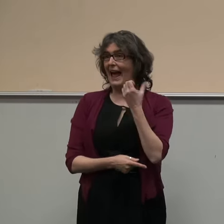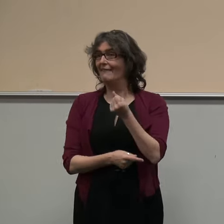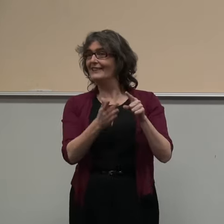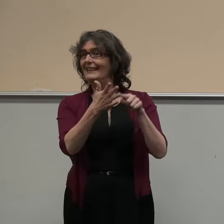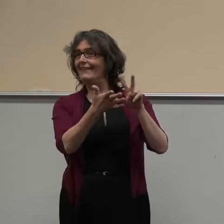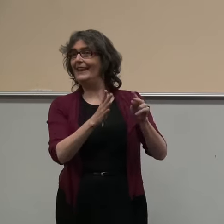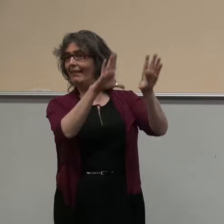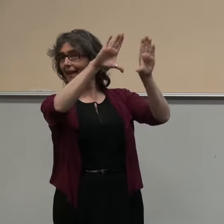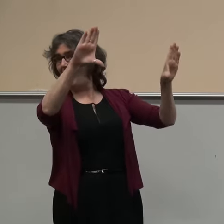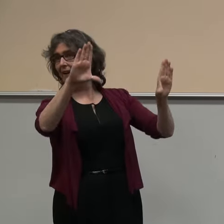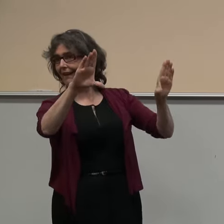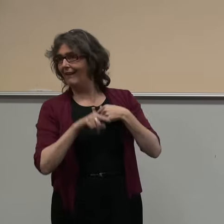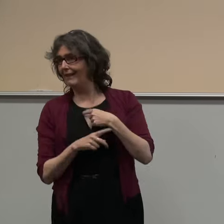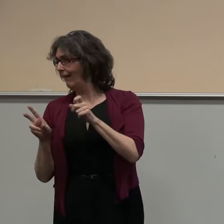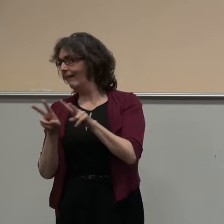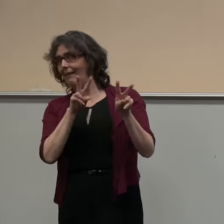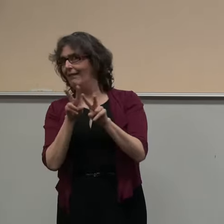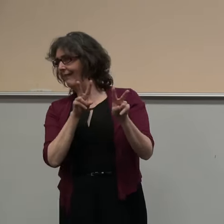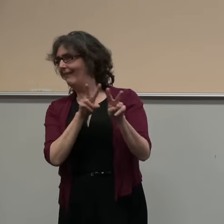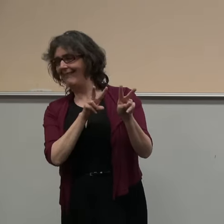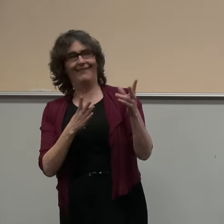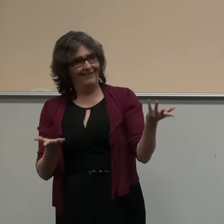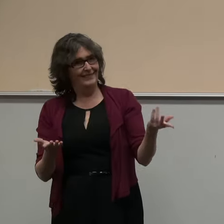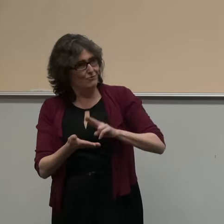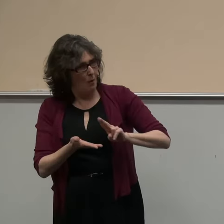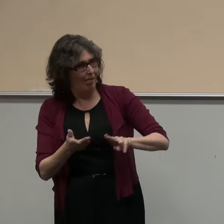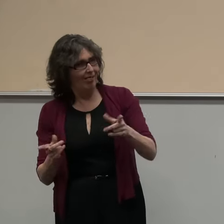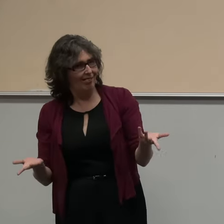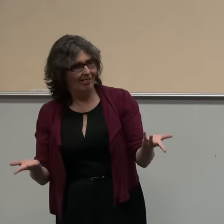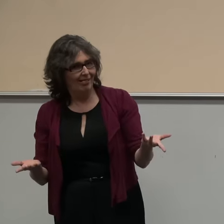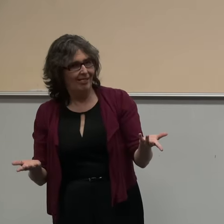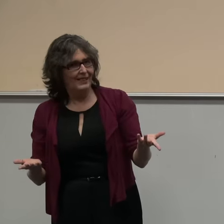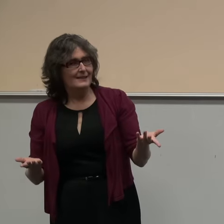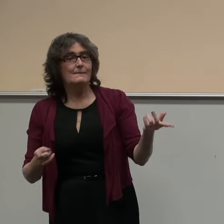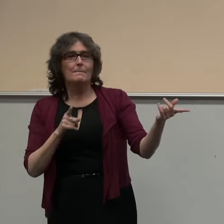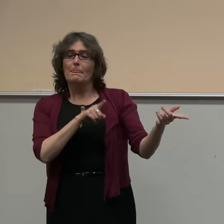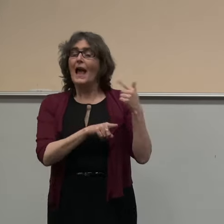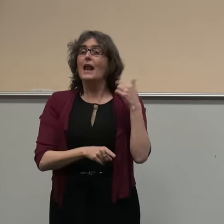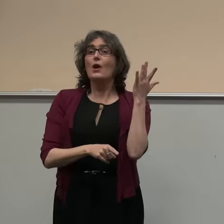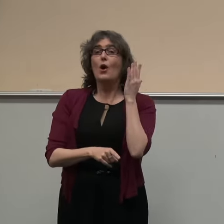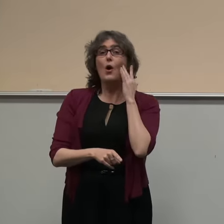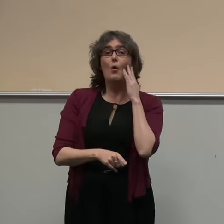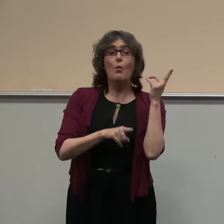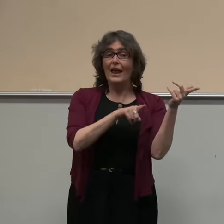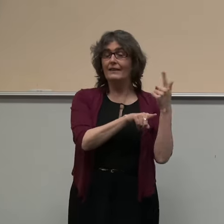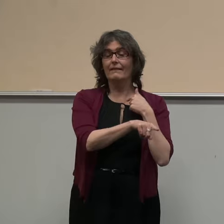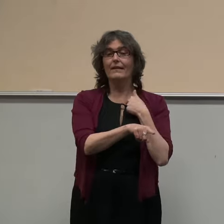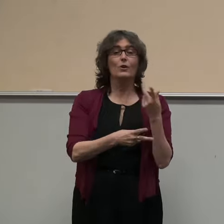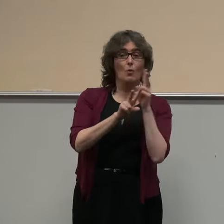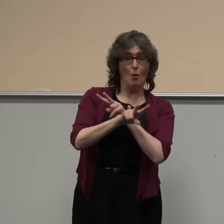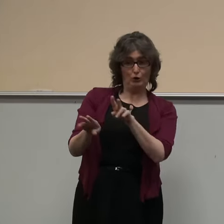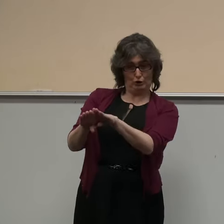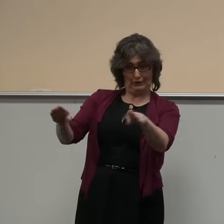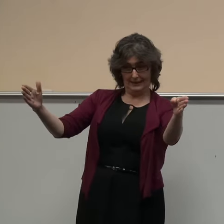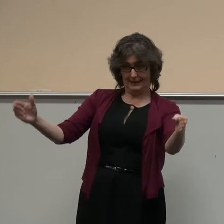hearing group said this, if you put the interpreter onto the stage, when you're watching what's on stage, you only take from that the information